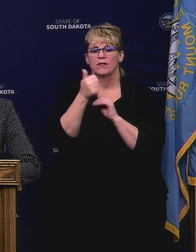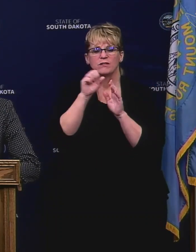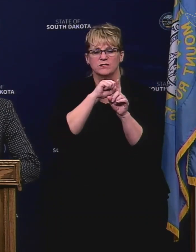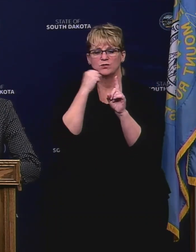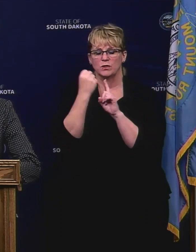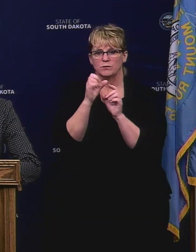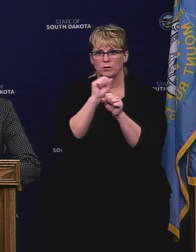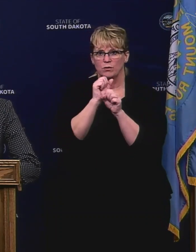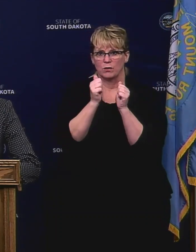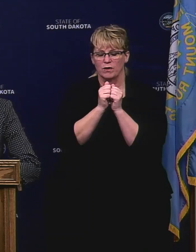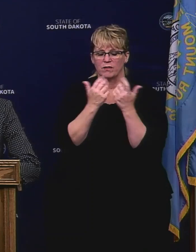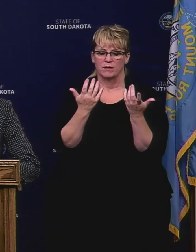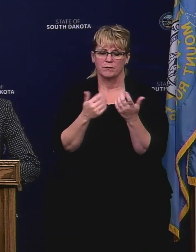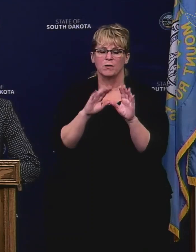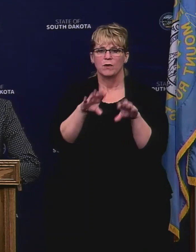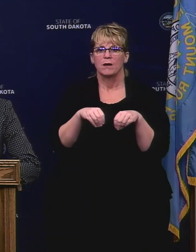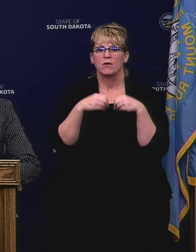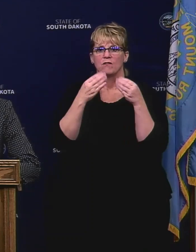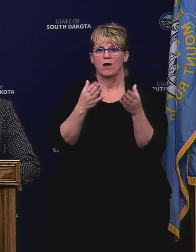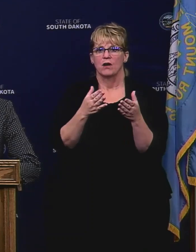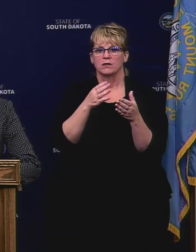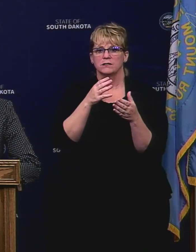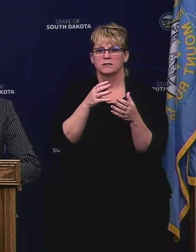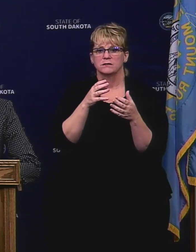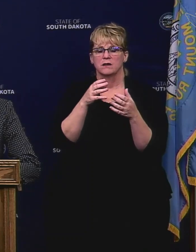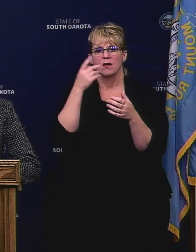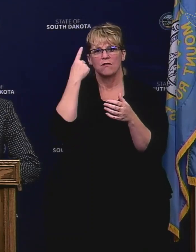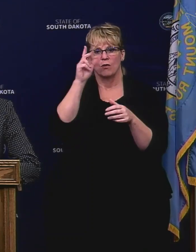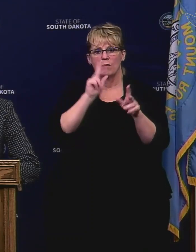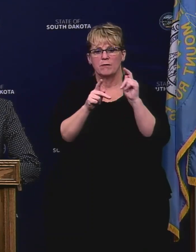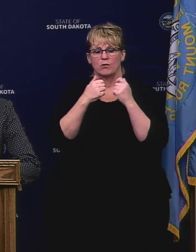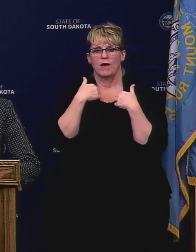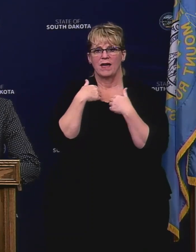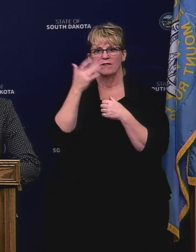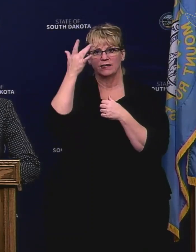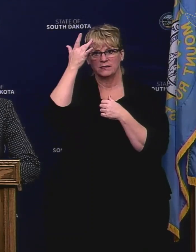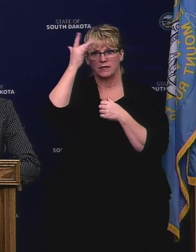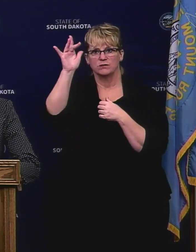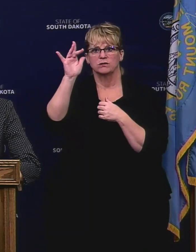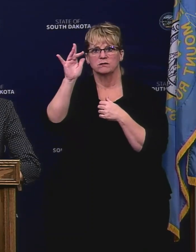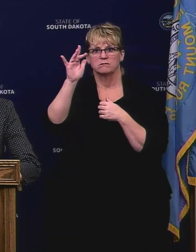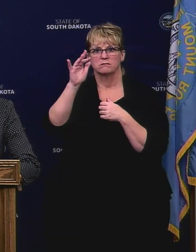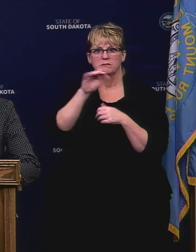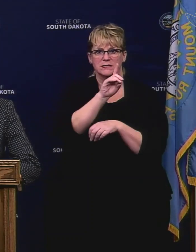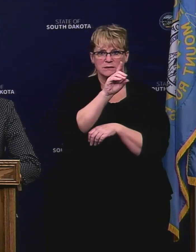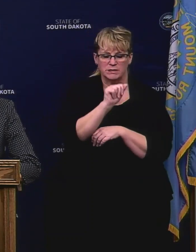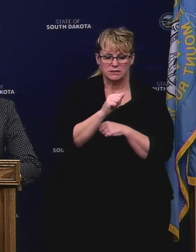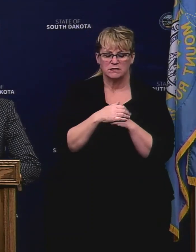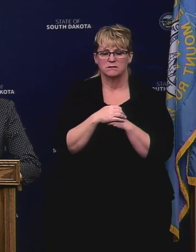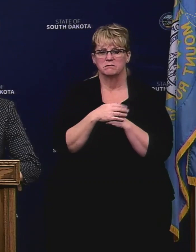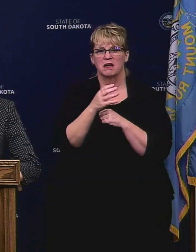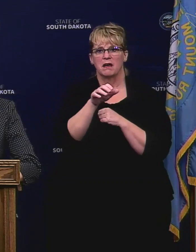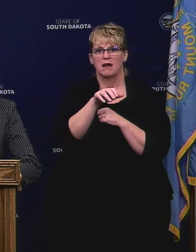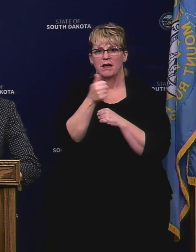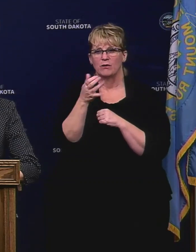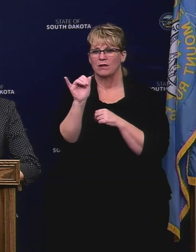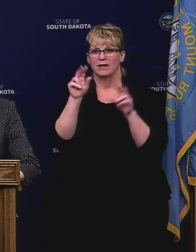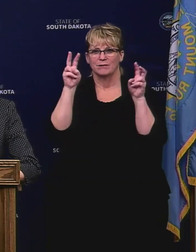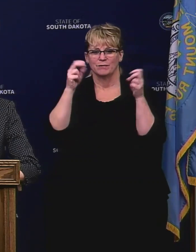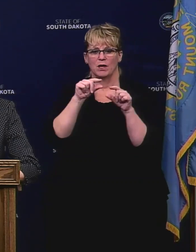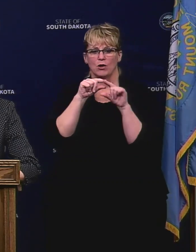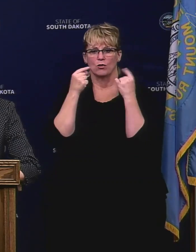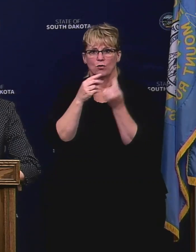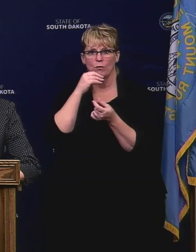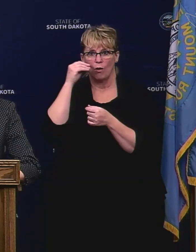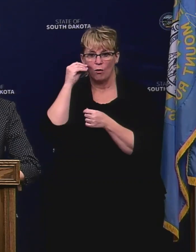have providers that serve individuals with intellectual disabilities, other places where group homes